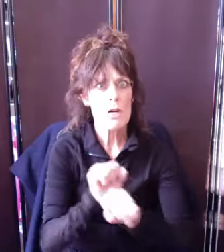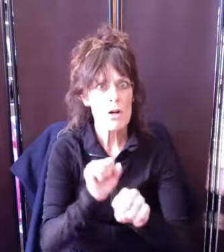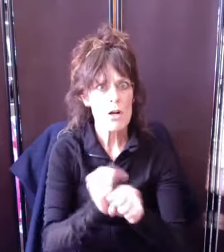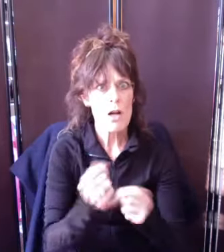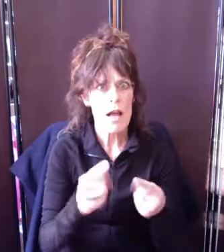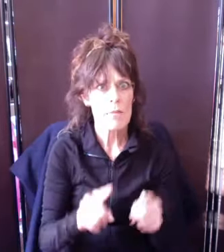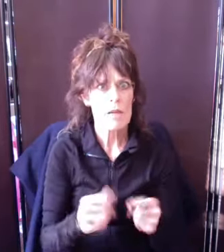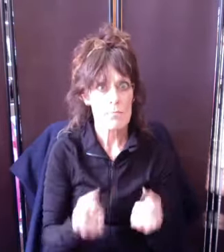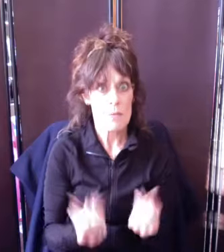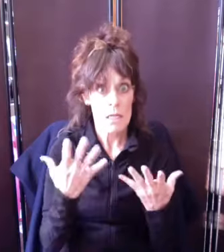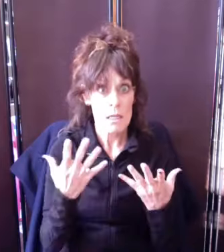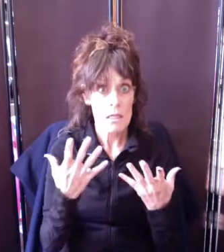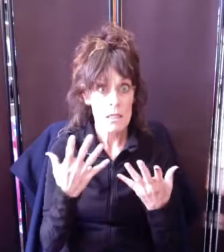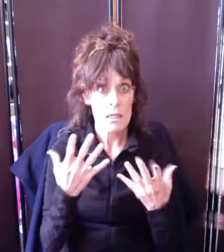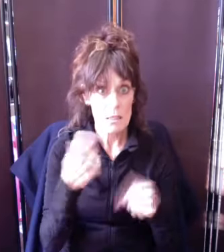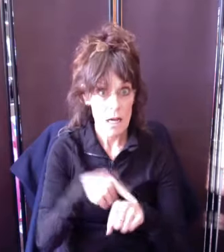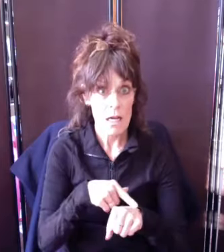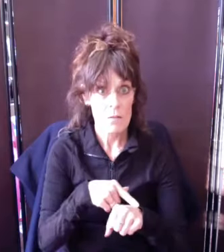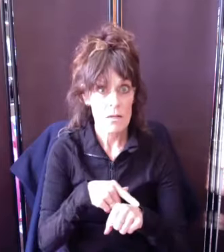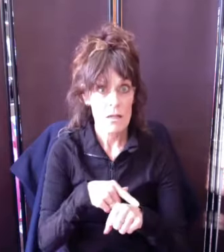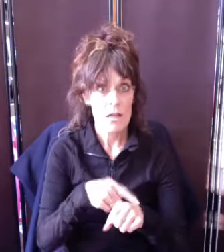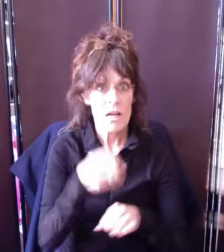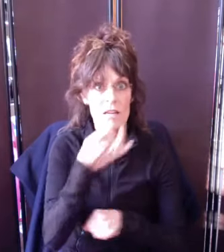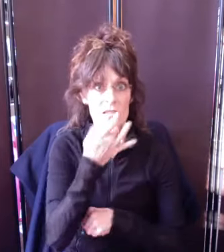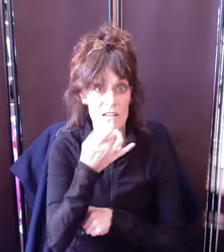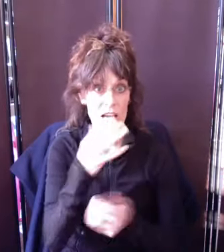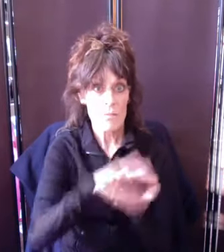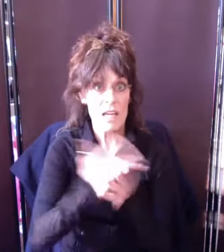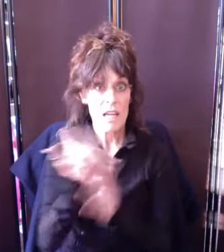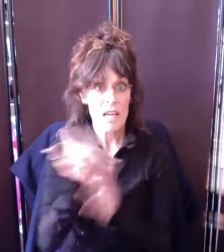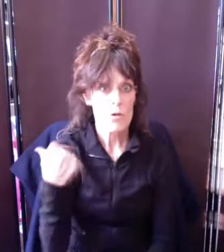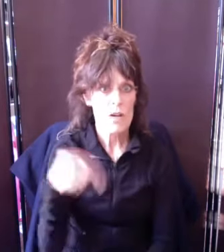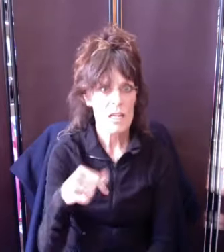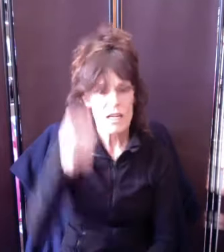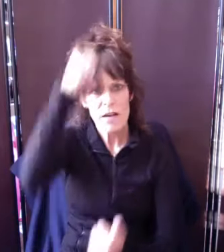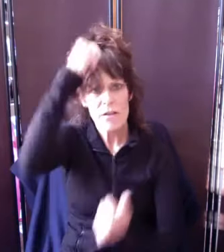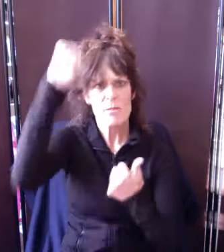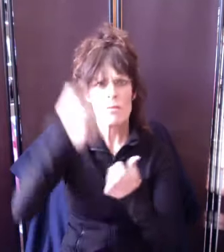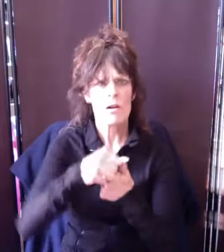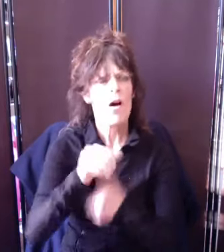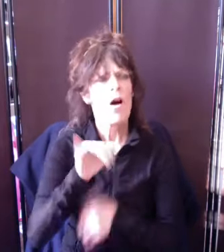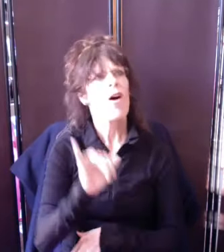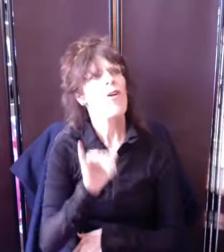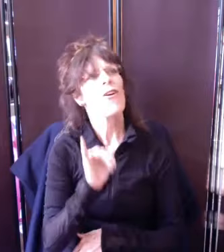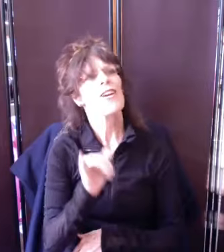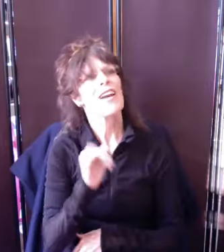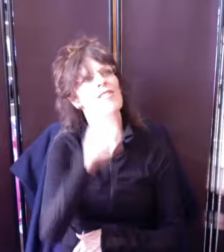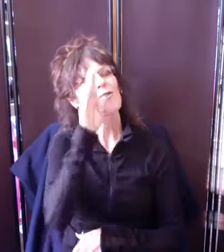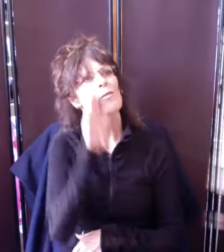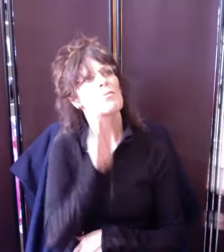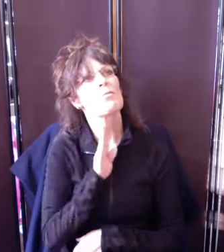The light would turn green, and I would remember that there was a keg party out at the beach. And my car would turn